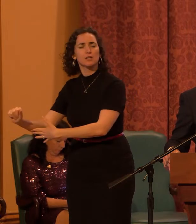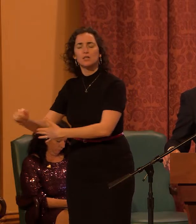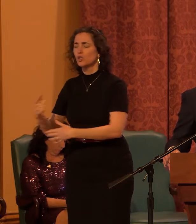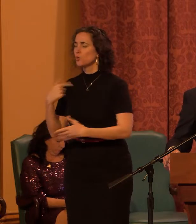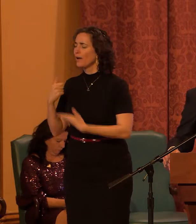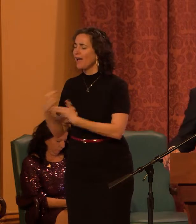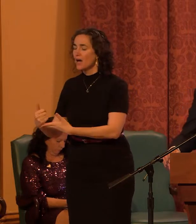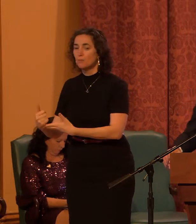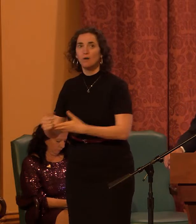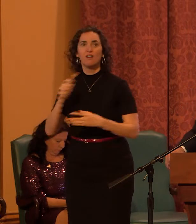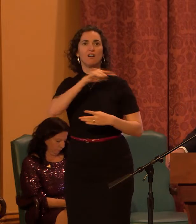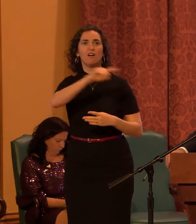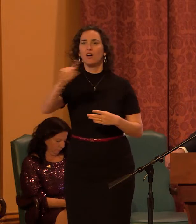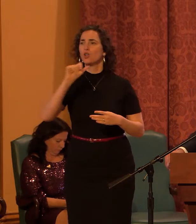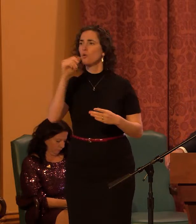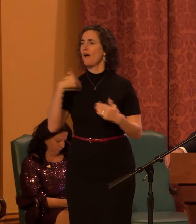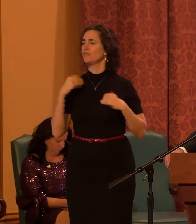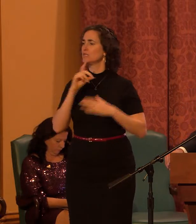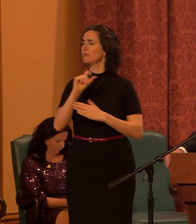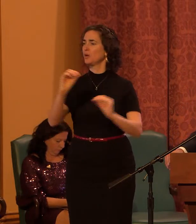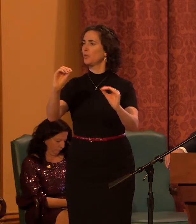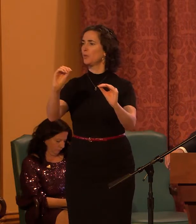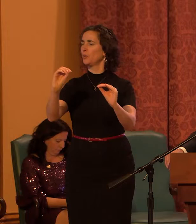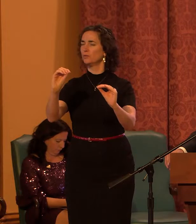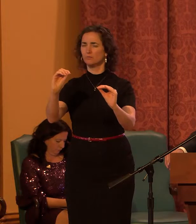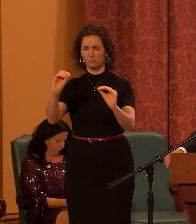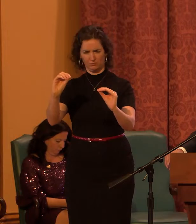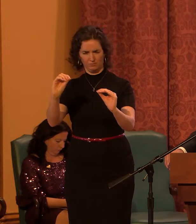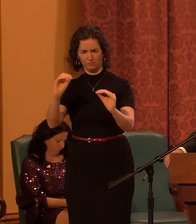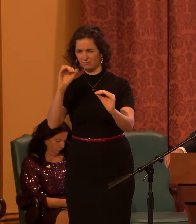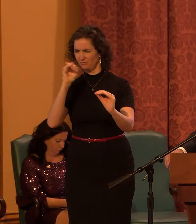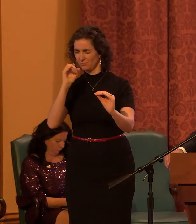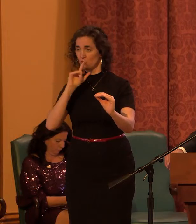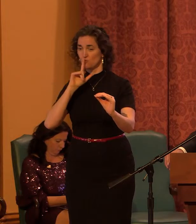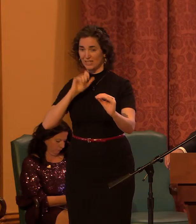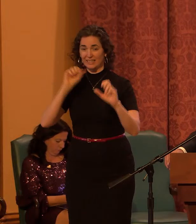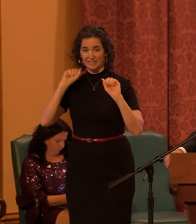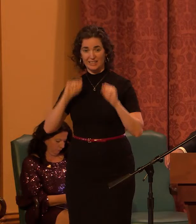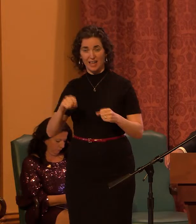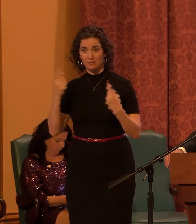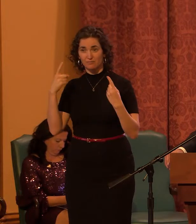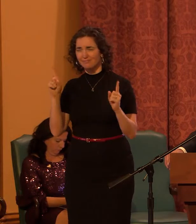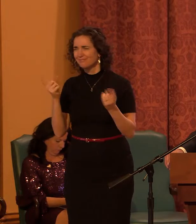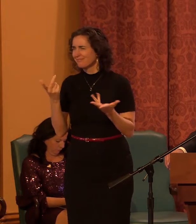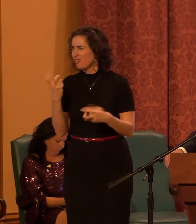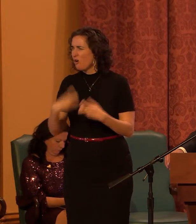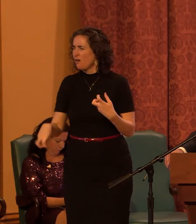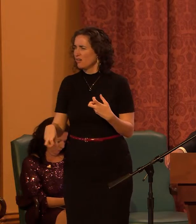disabilities, if none of them have disabilities, it really is extremely hard to do.